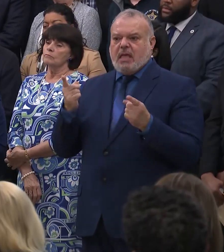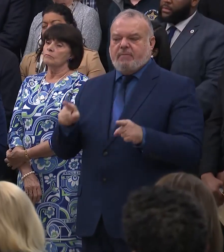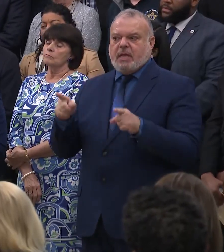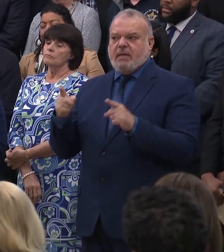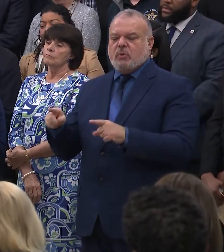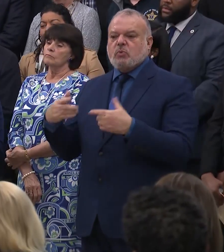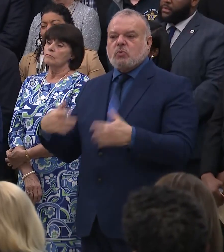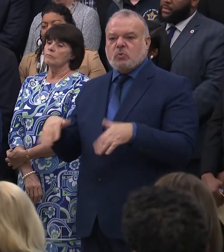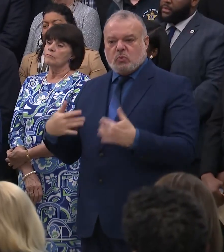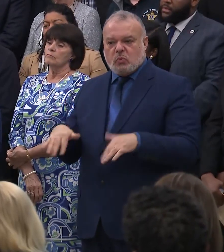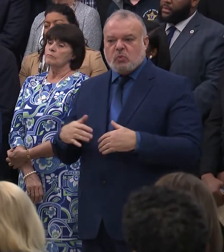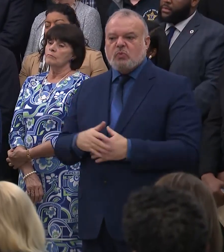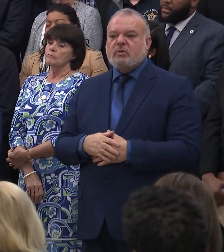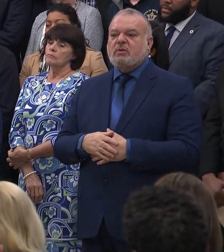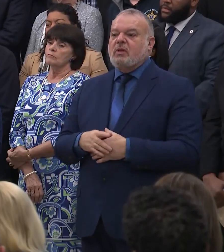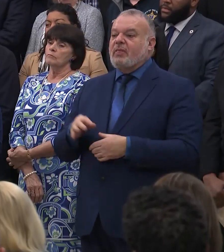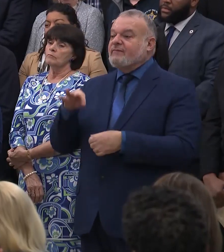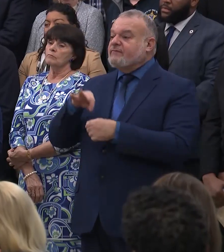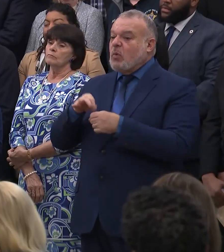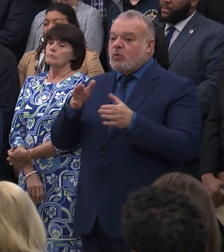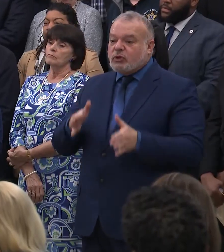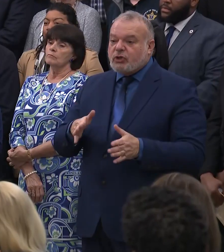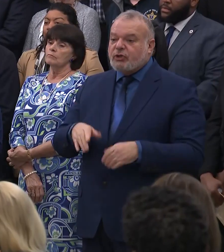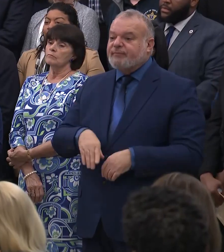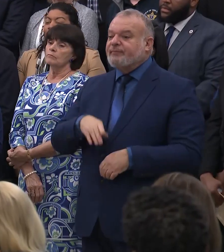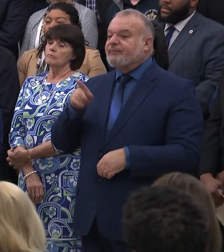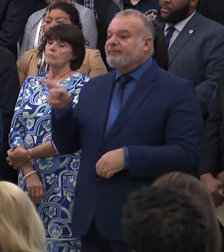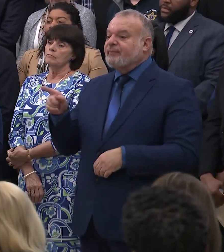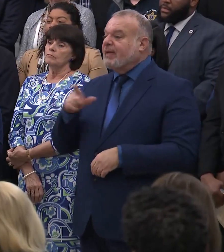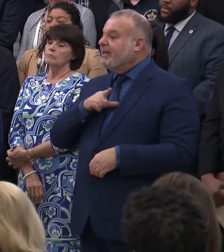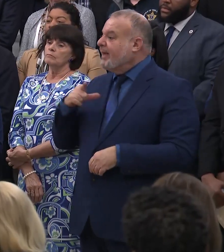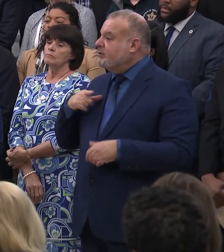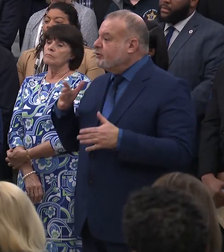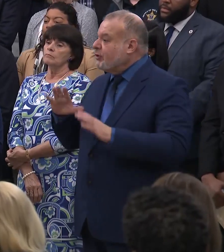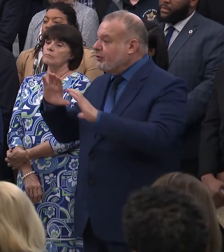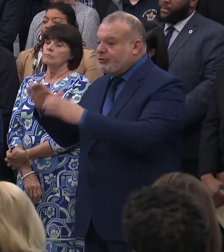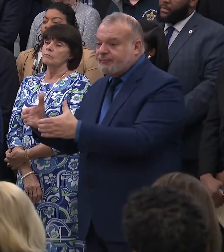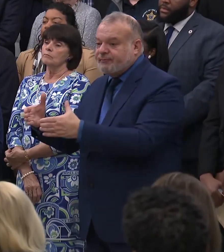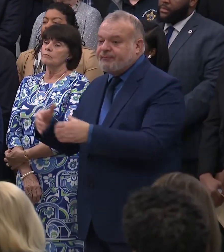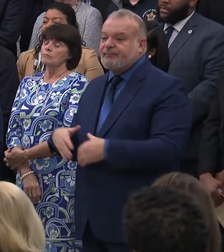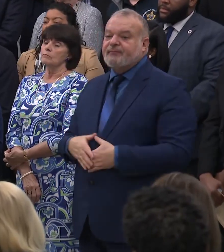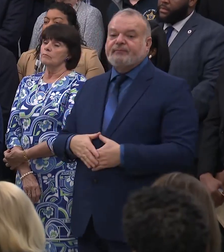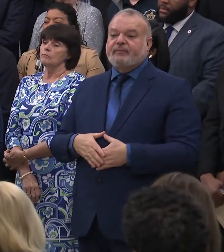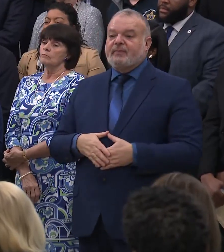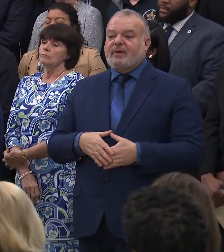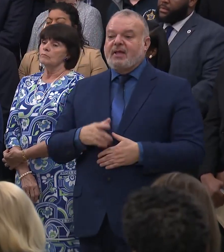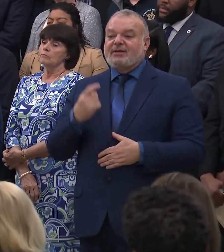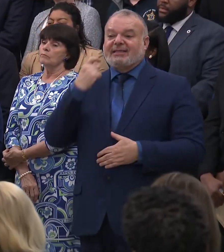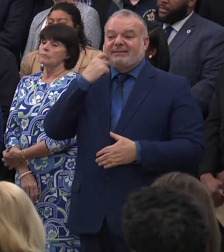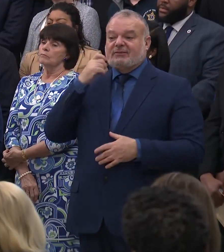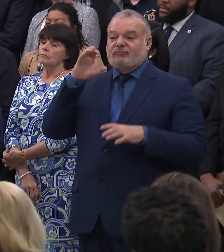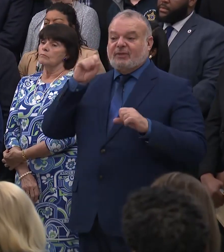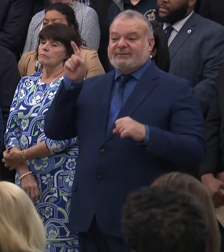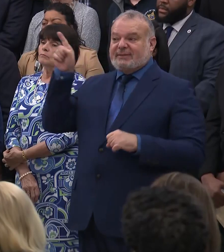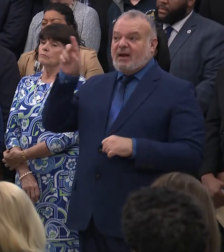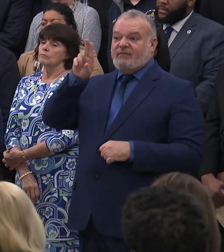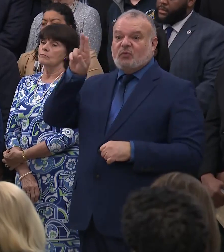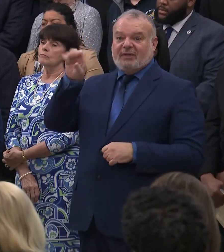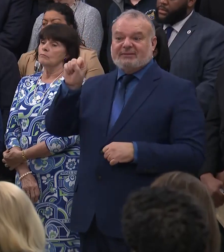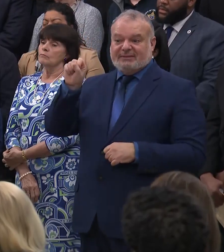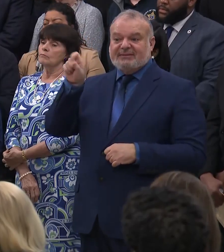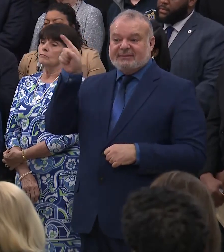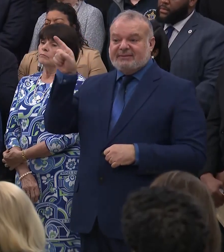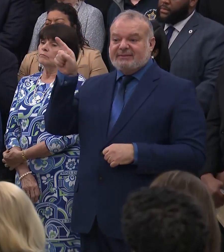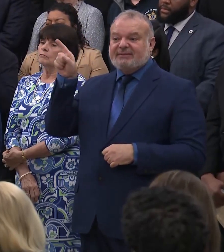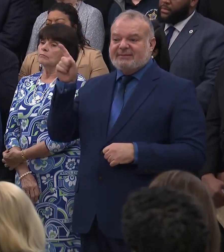by the legislature, and most recently actions by the President of the United States. So I am about fairness